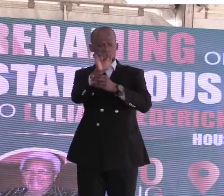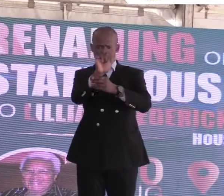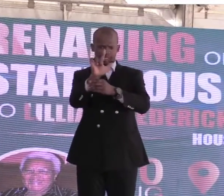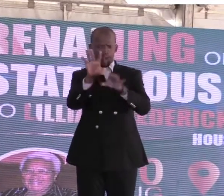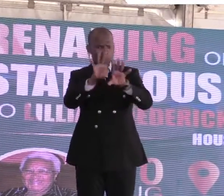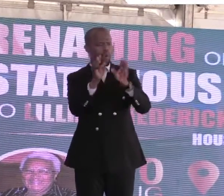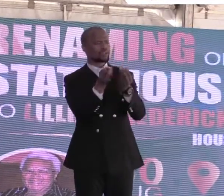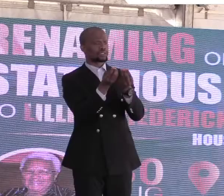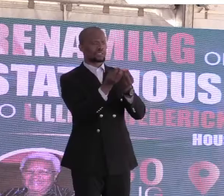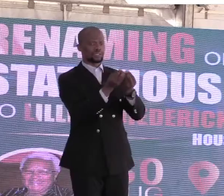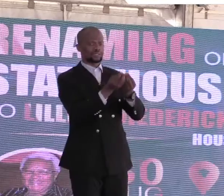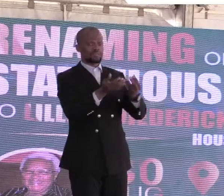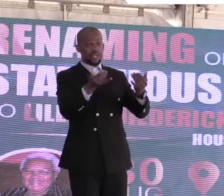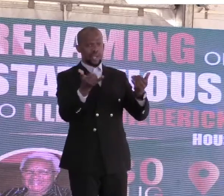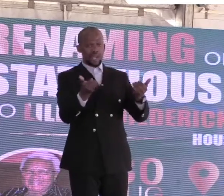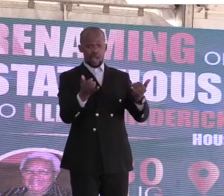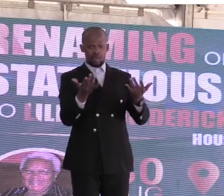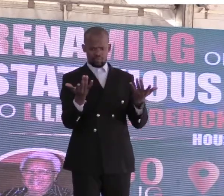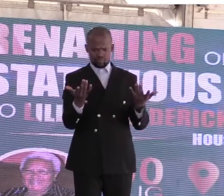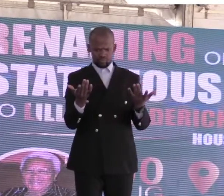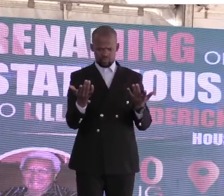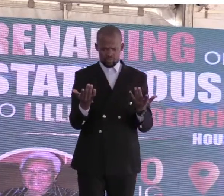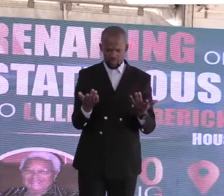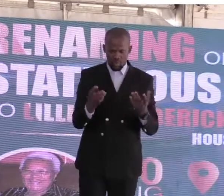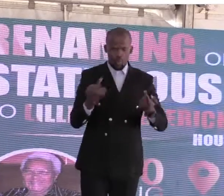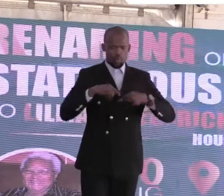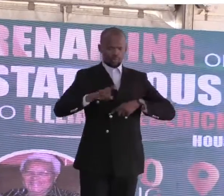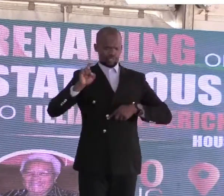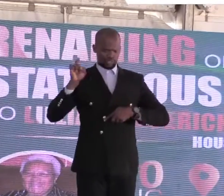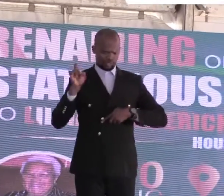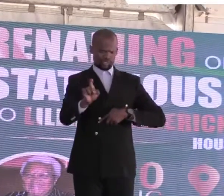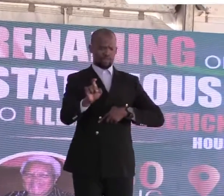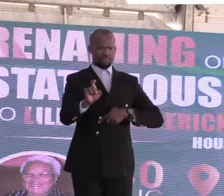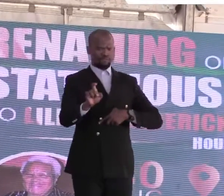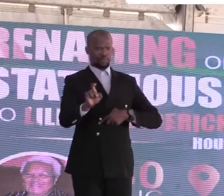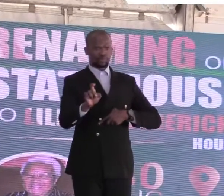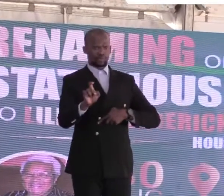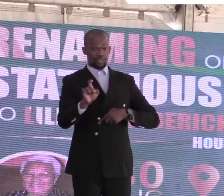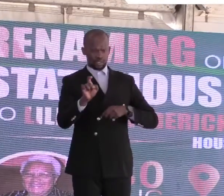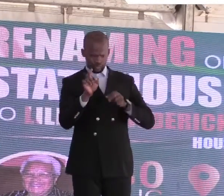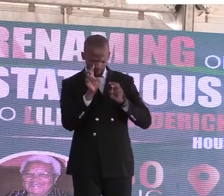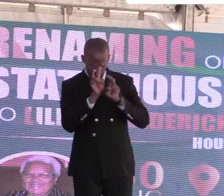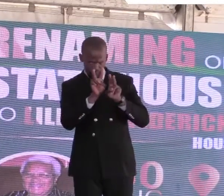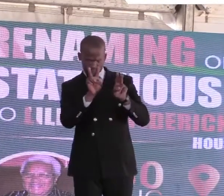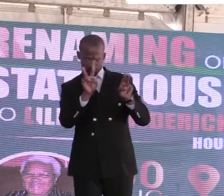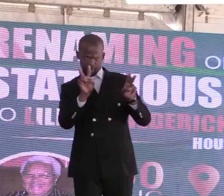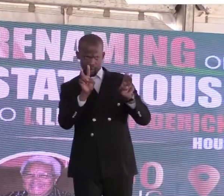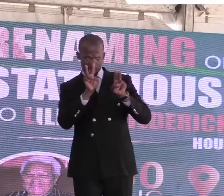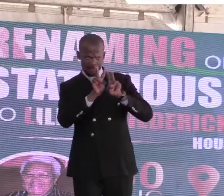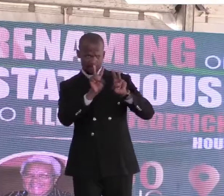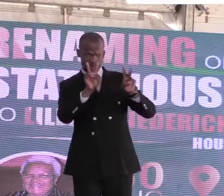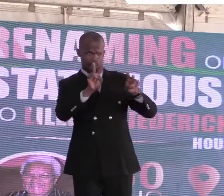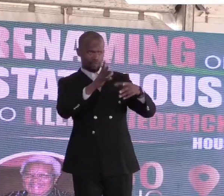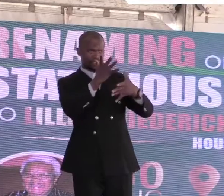we have come to a point where we are supposed to be viewing some of the